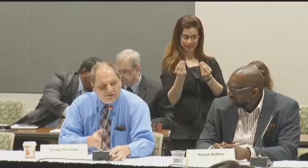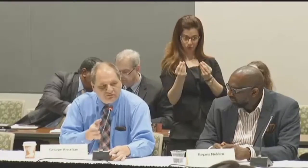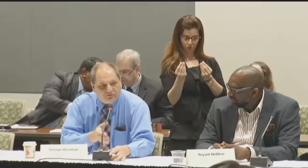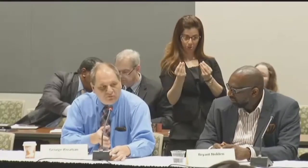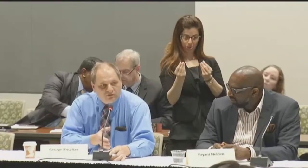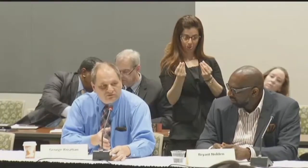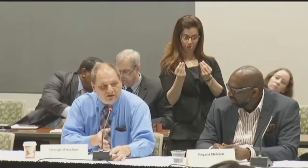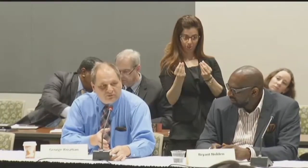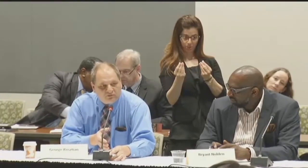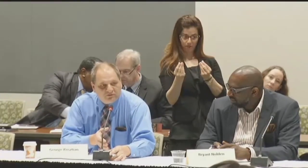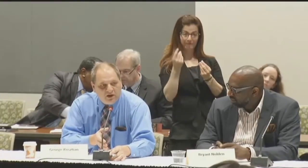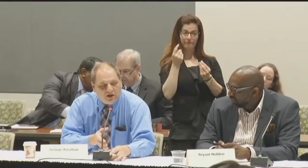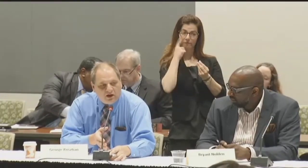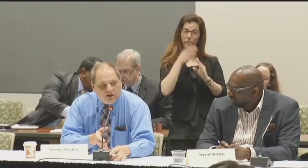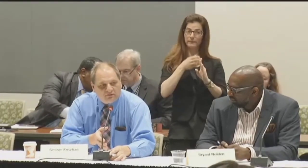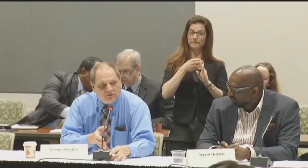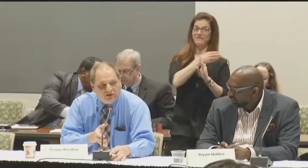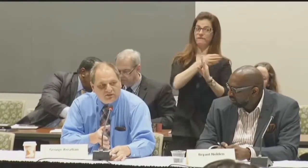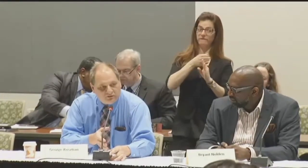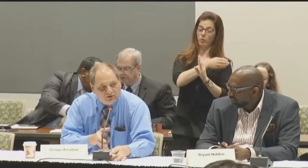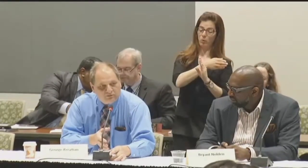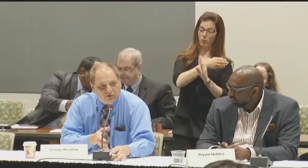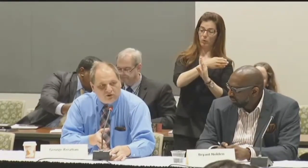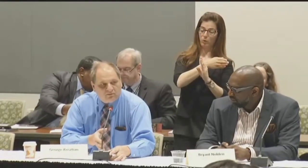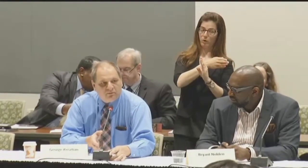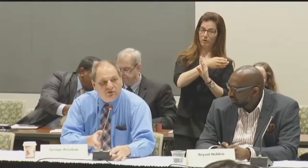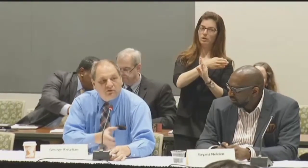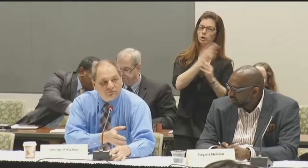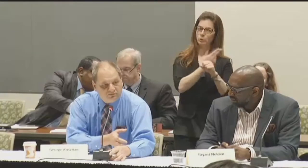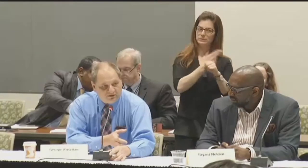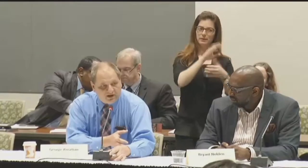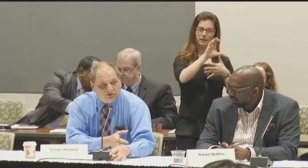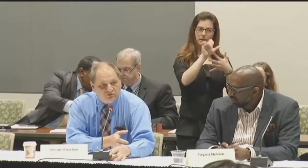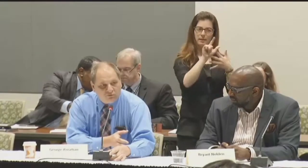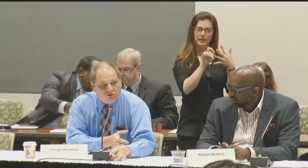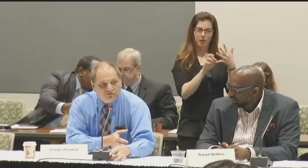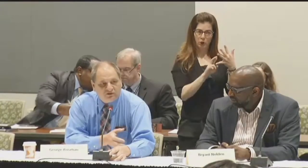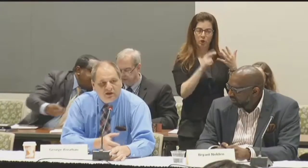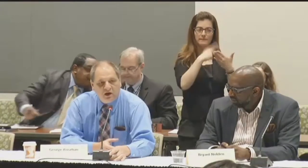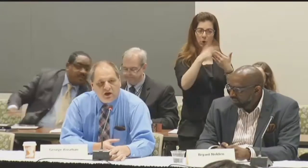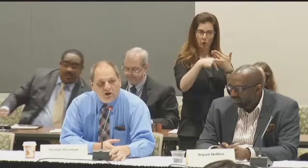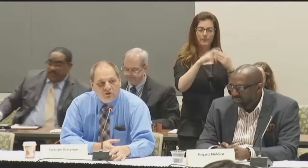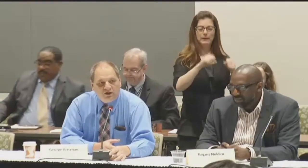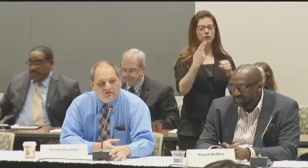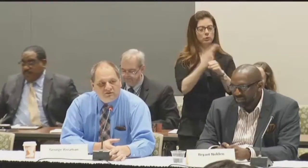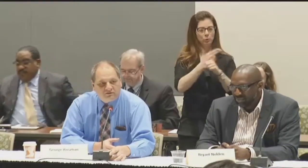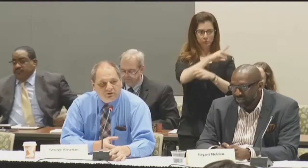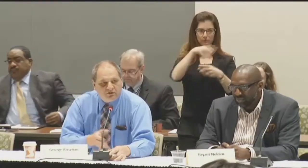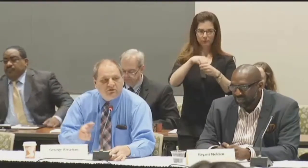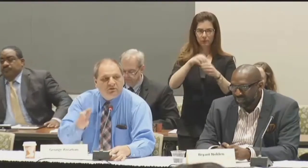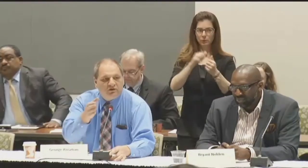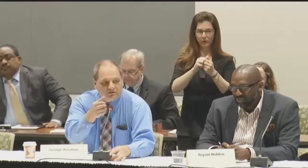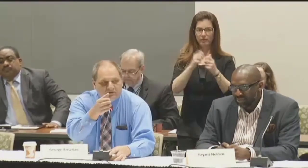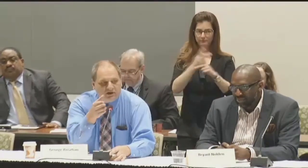on these before samples, in the CLEAR program, those would be counted towards it. We